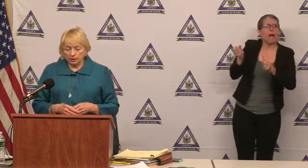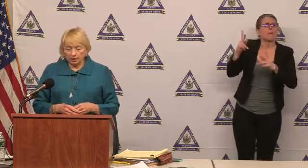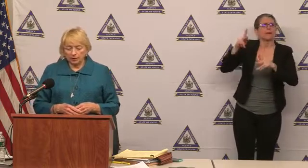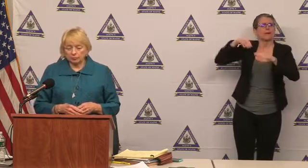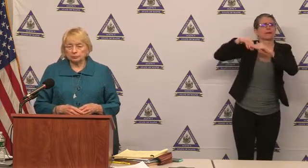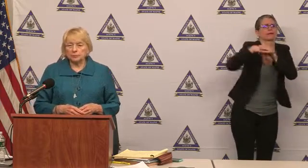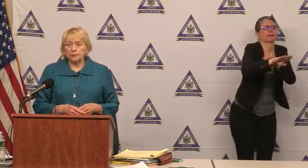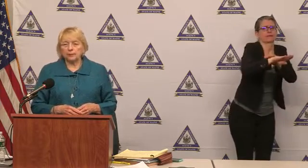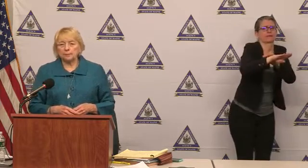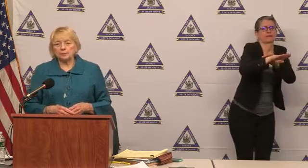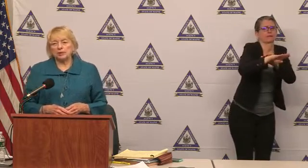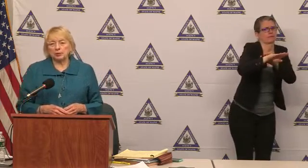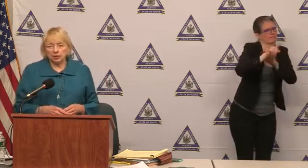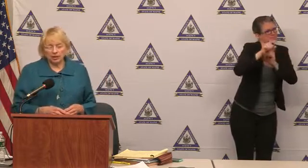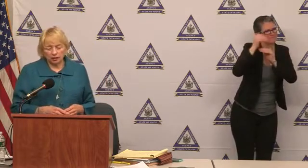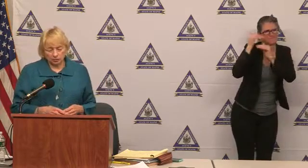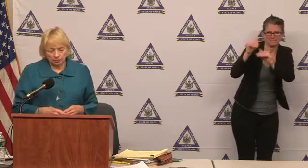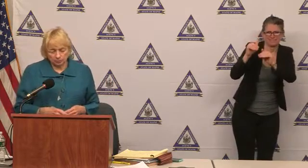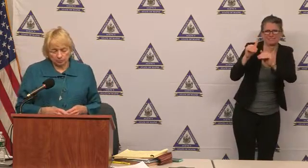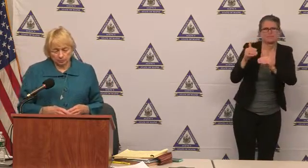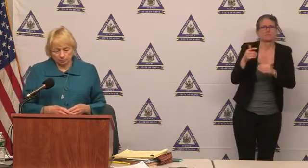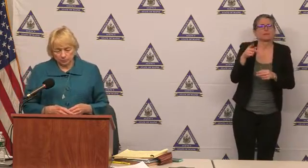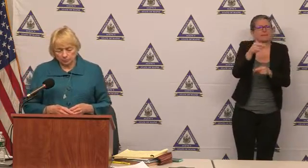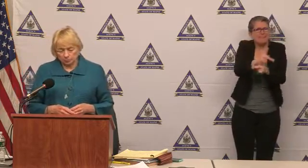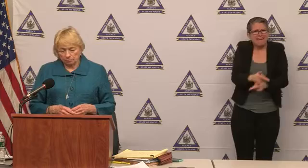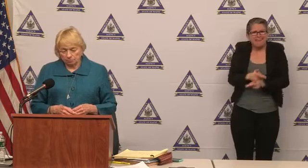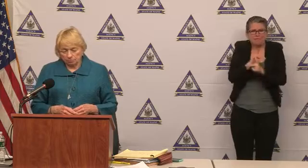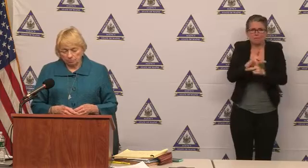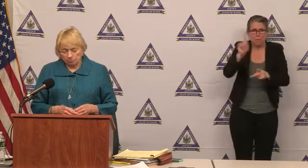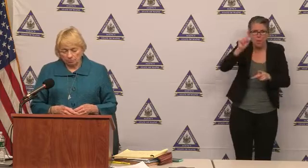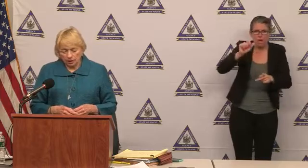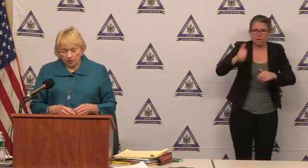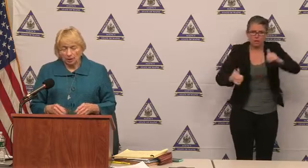medical care, and medication.